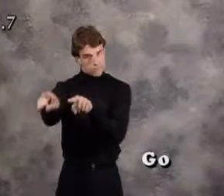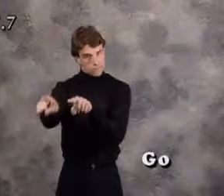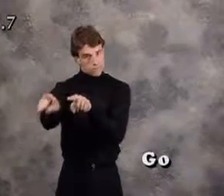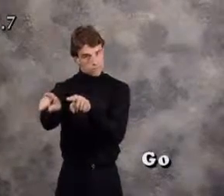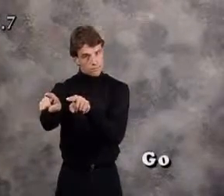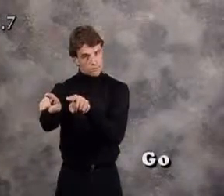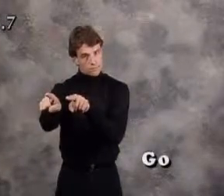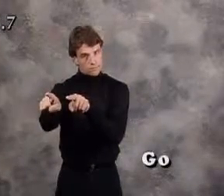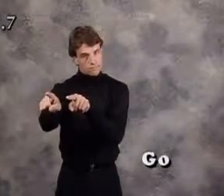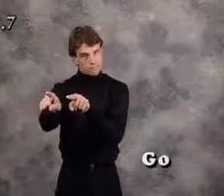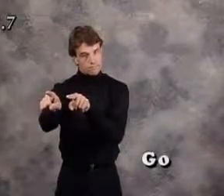Go.